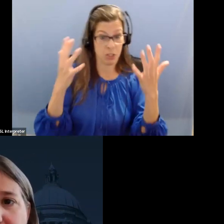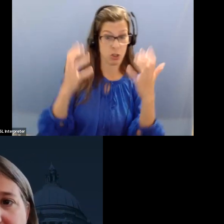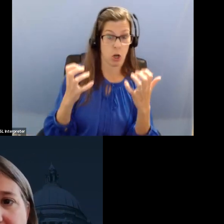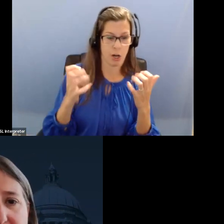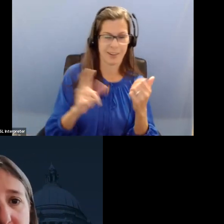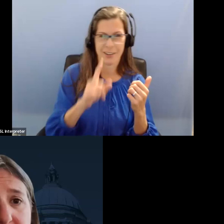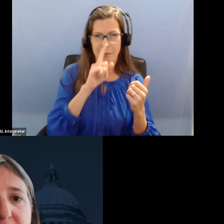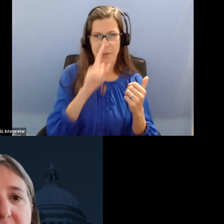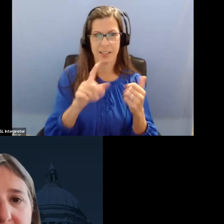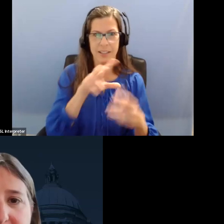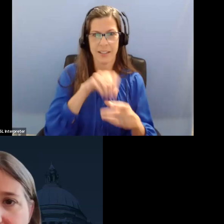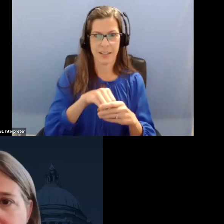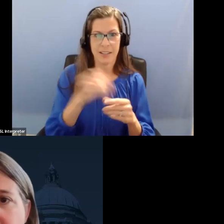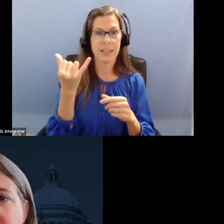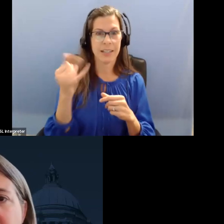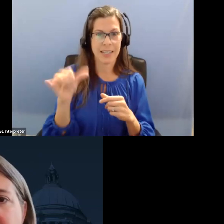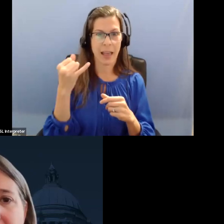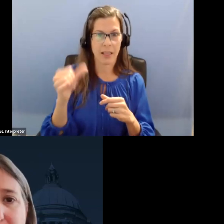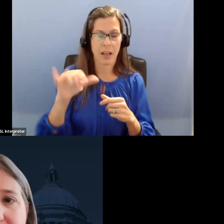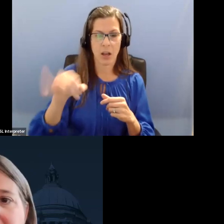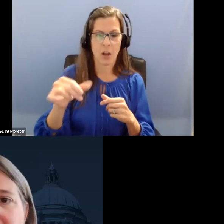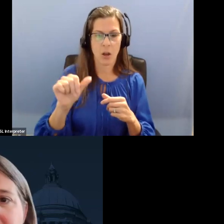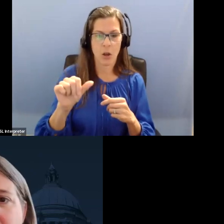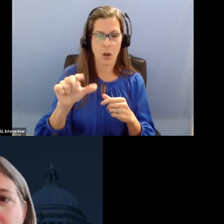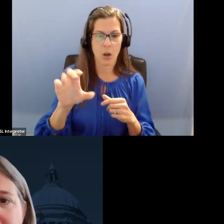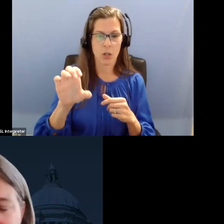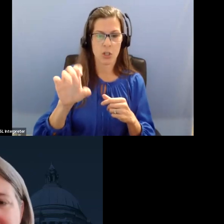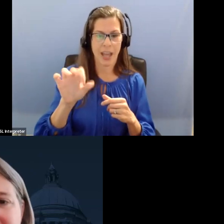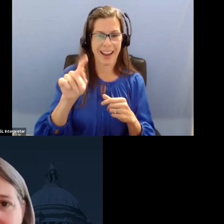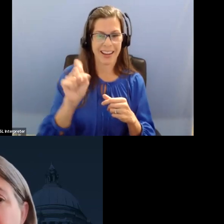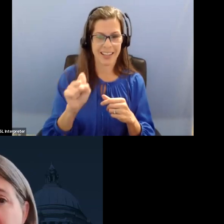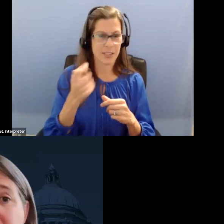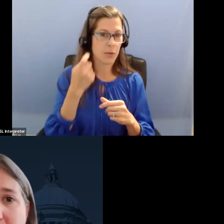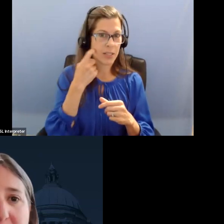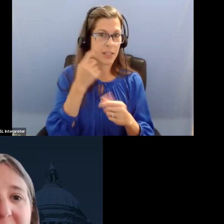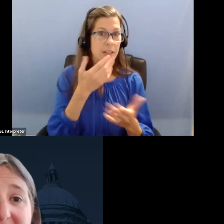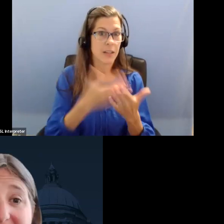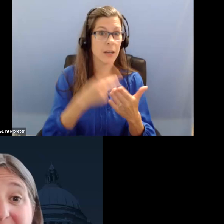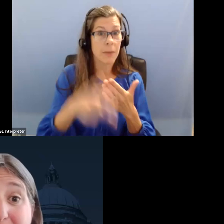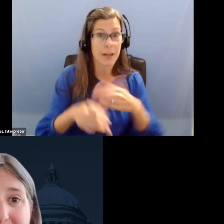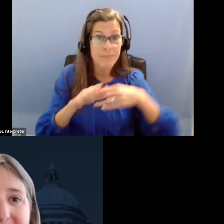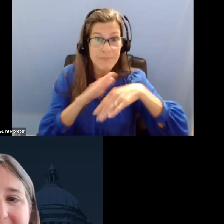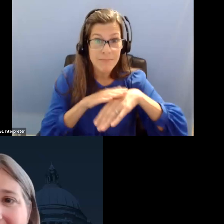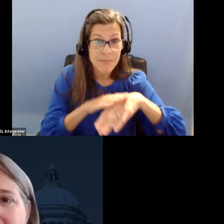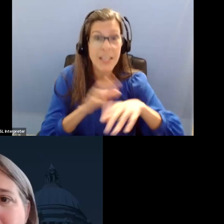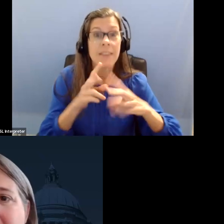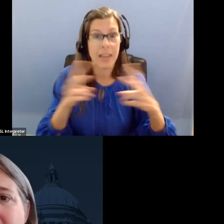really have been into Yellow Jackets lately. Very good show, but be forewarned, it is